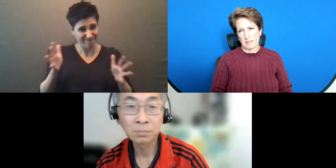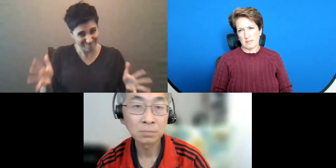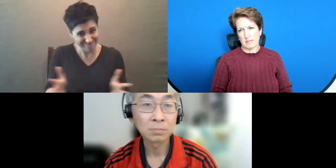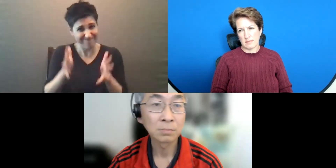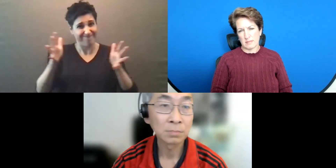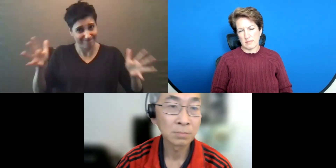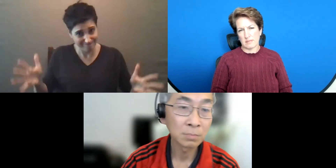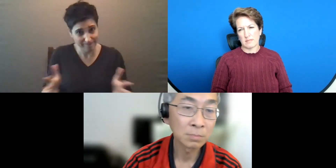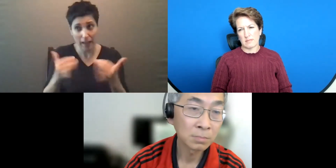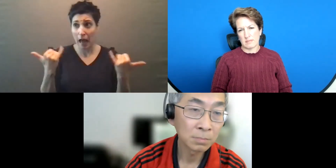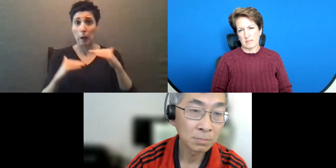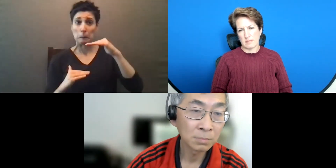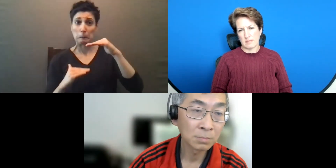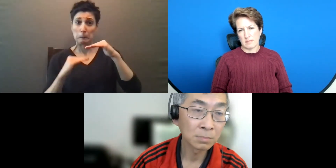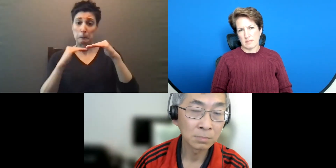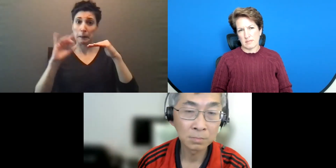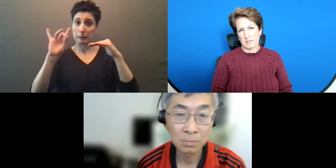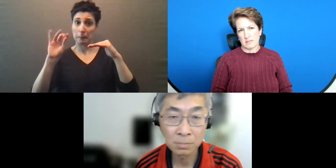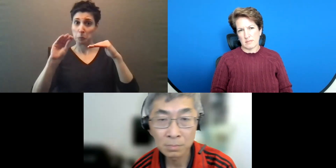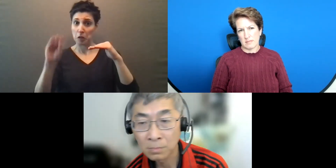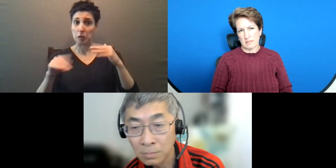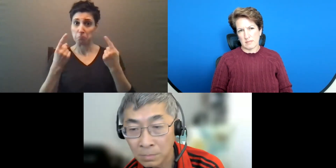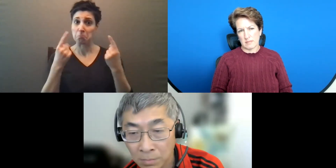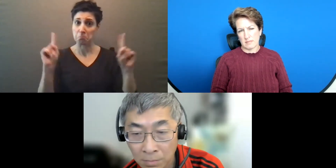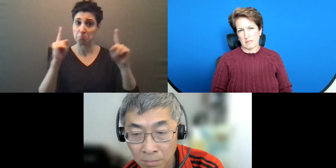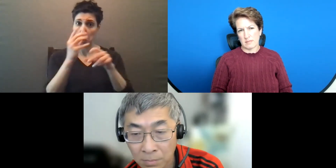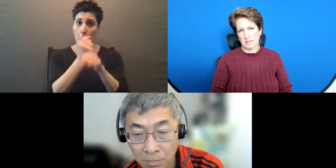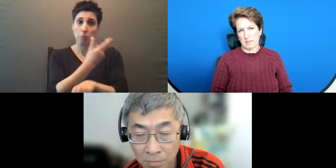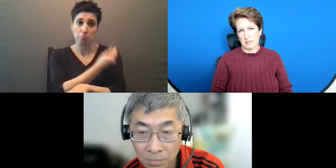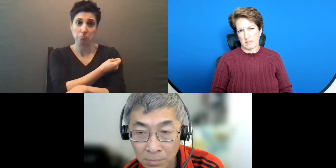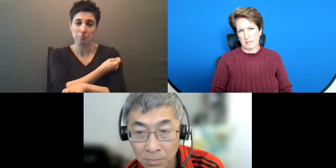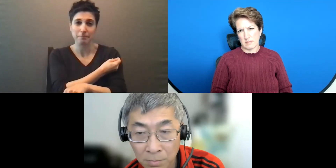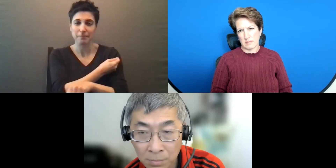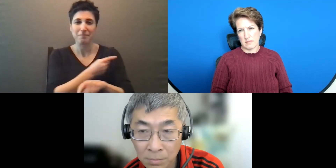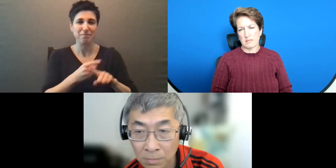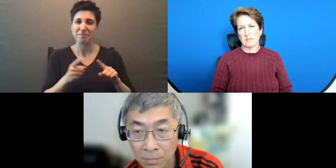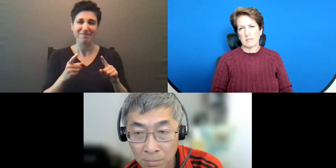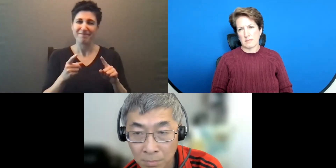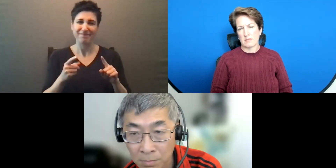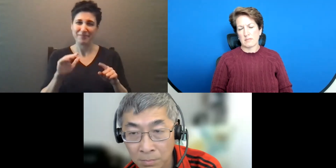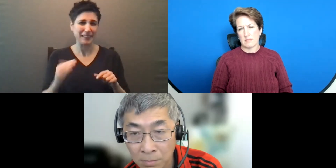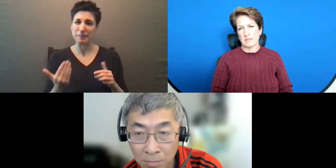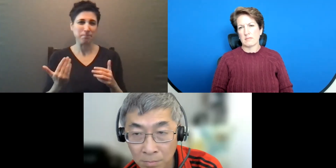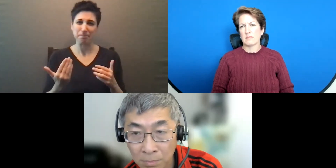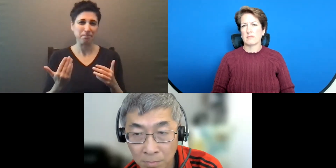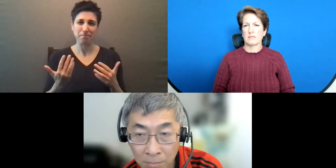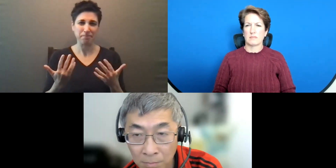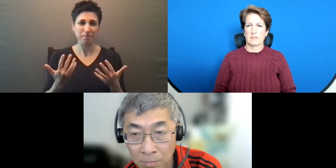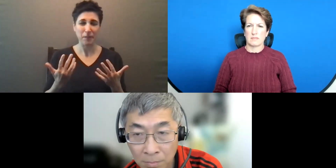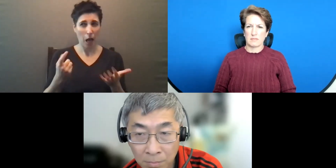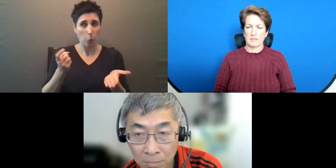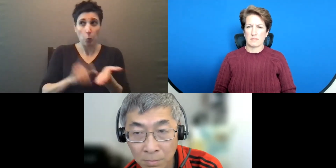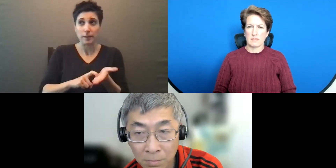can. Still we are doing, but the other resources are coming that